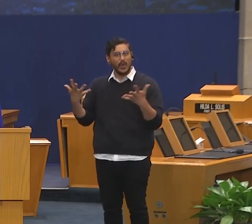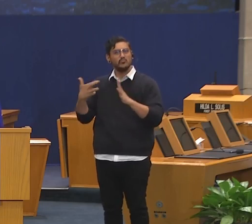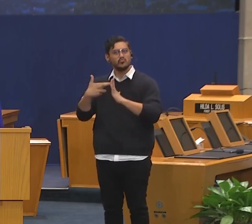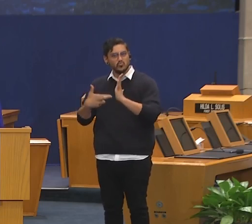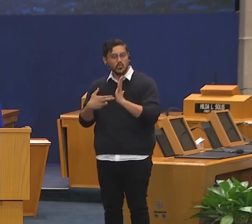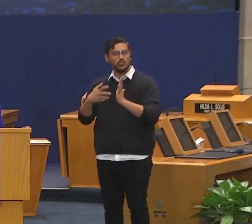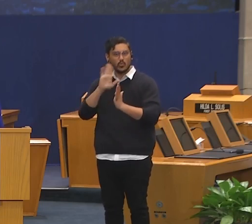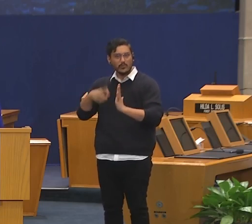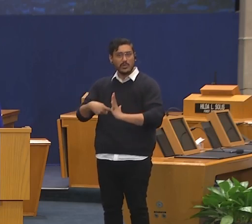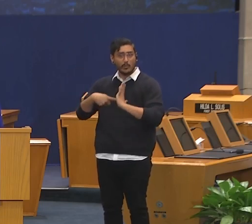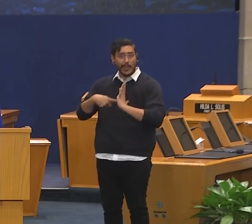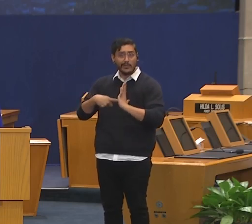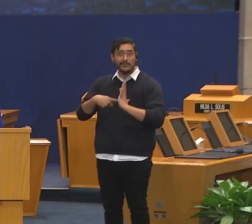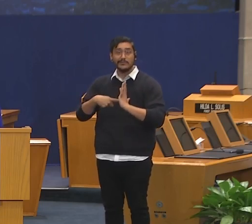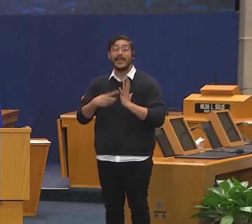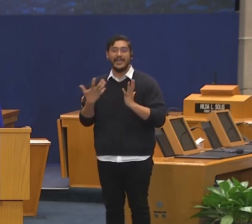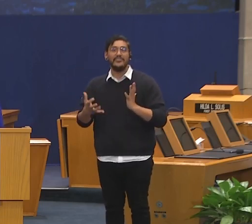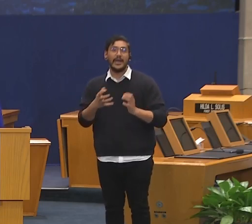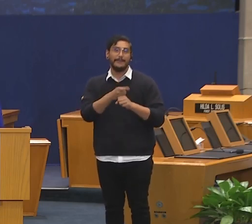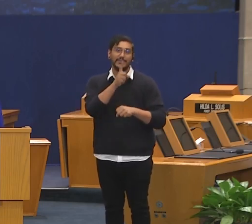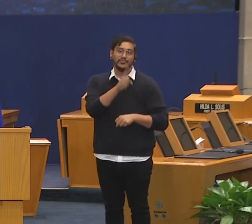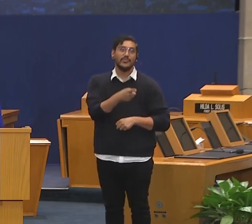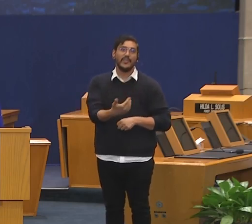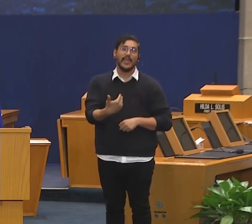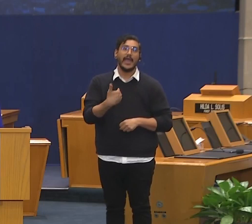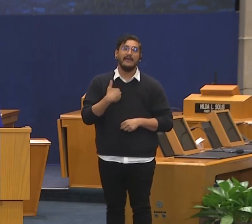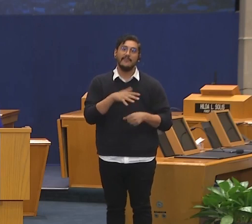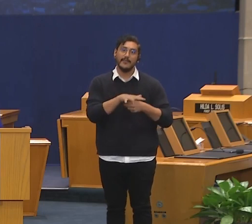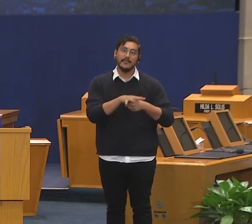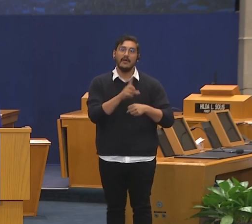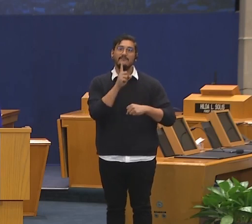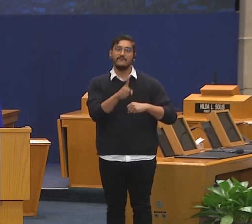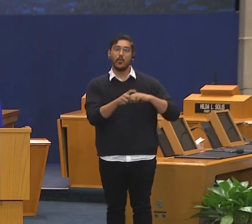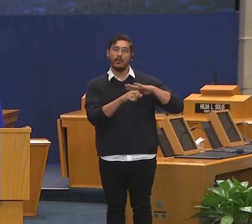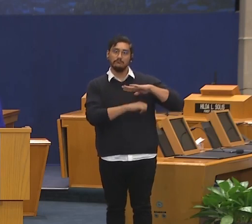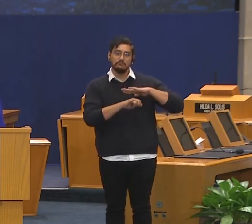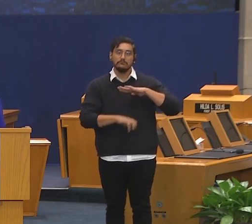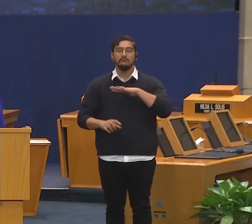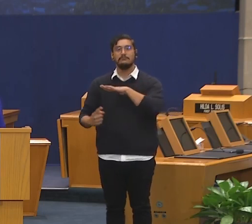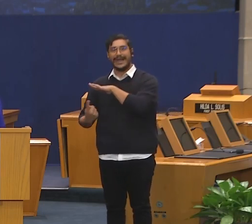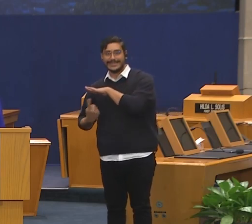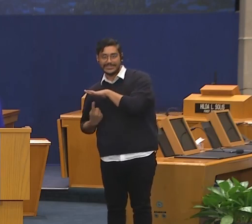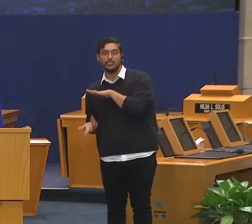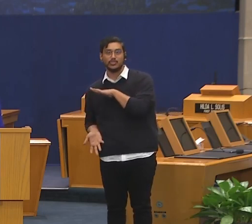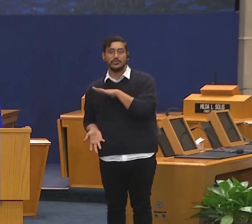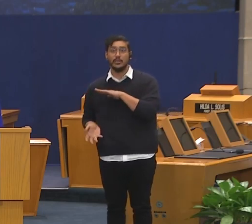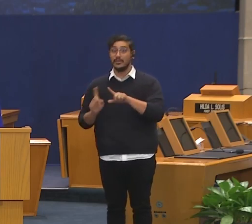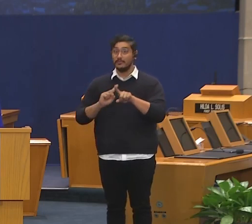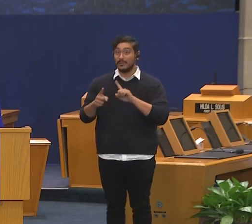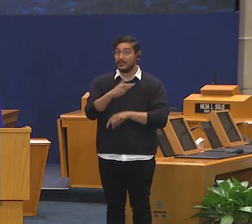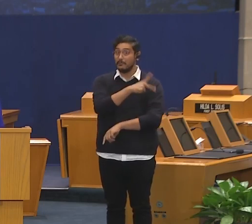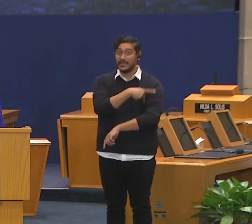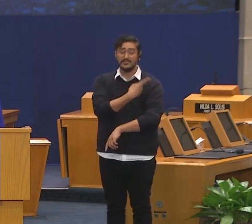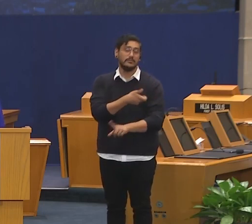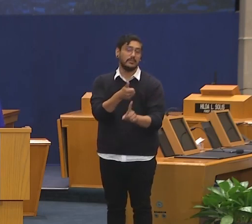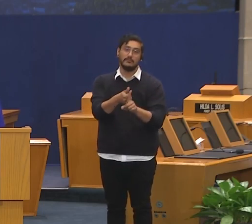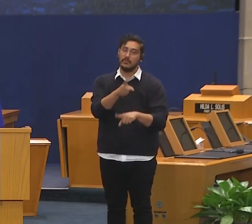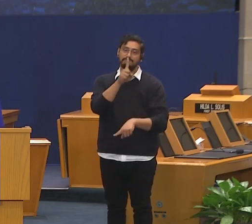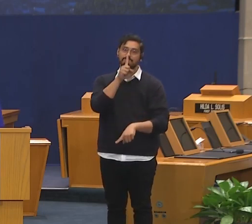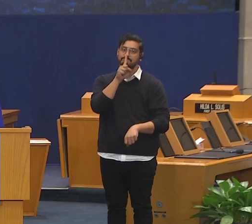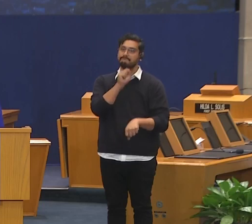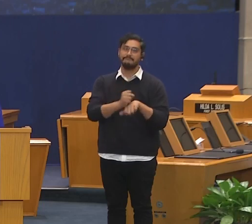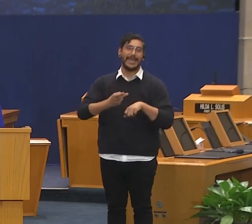And that included making sure they had capacity for isolation and quarantine. But patients are extraordinarily vulnerable, or residents are,